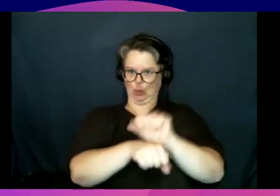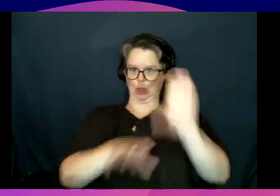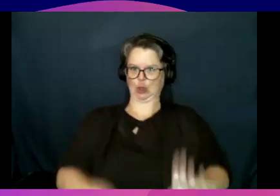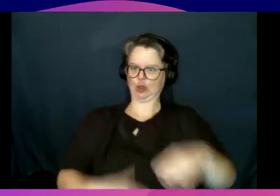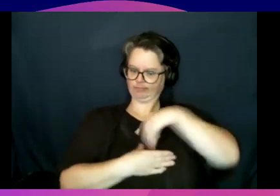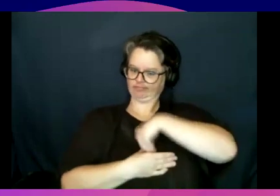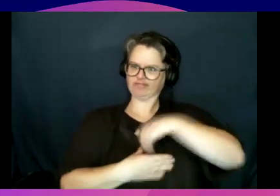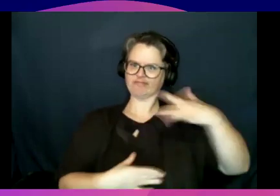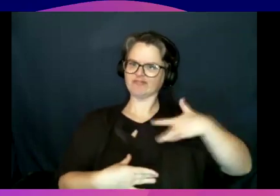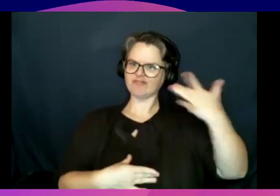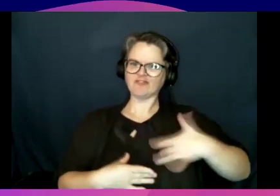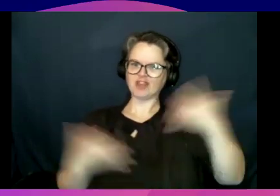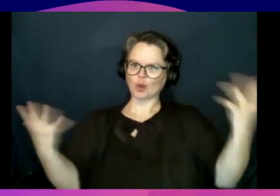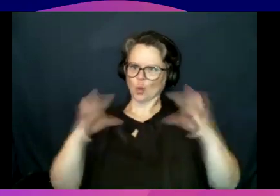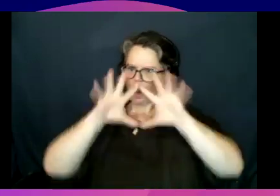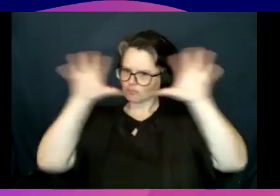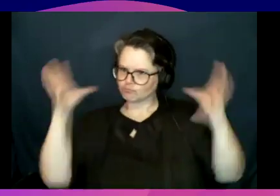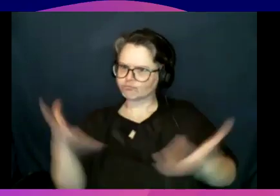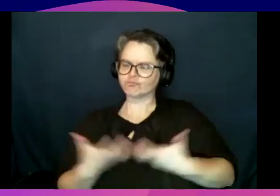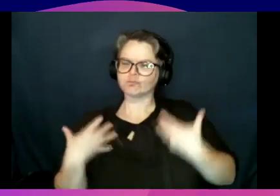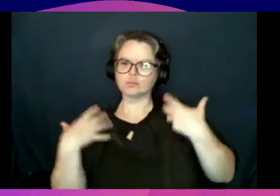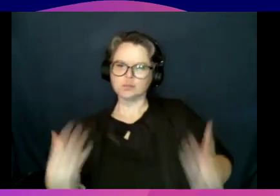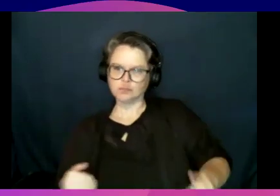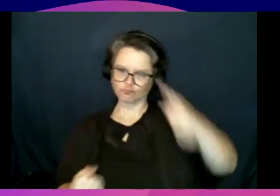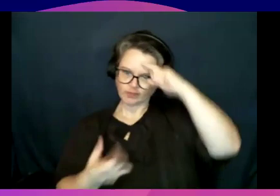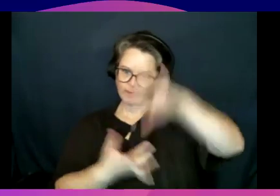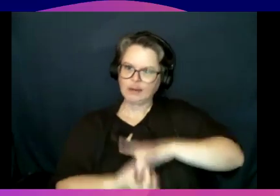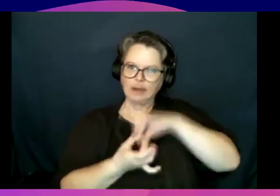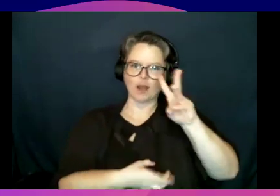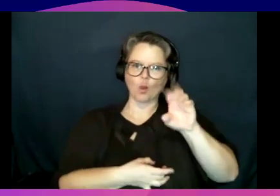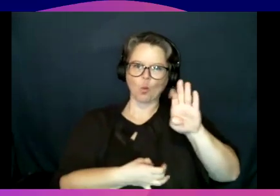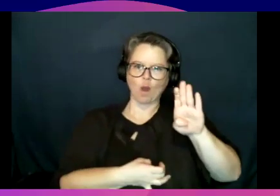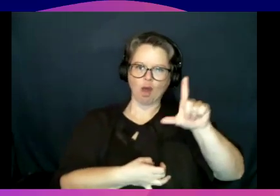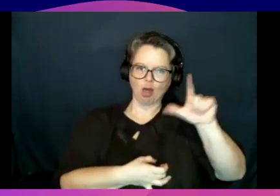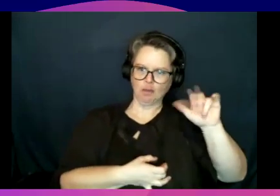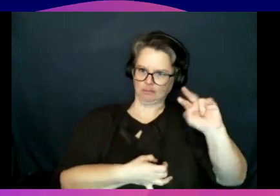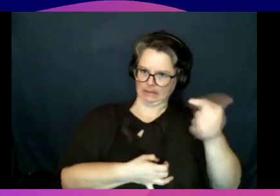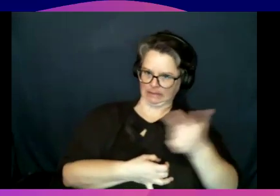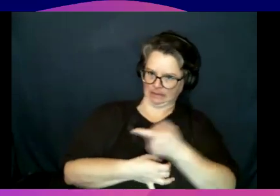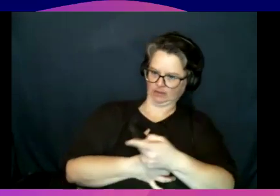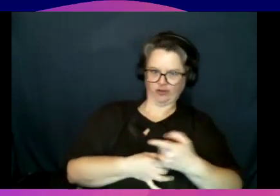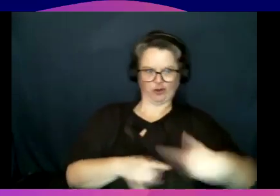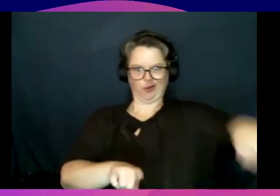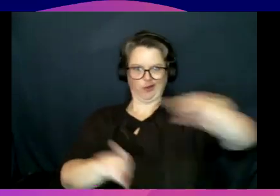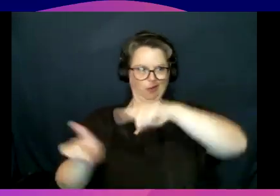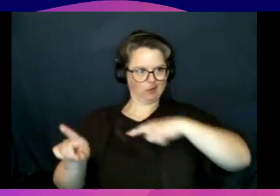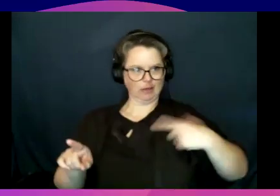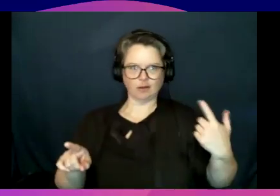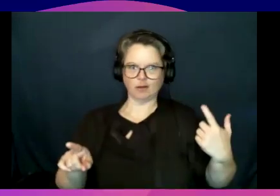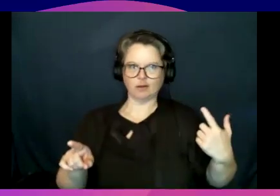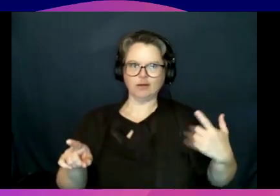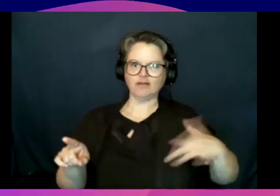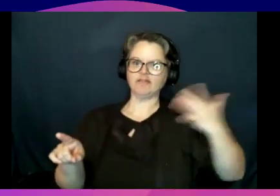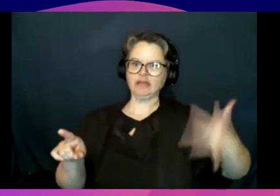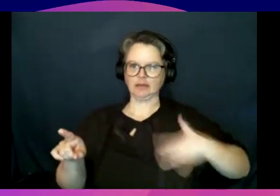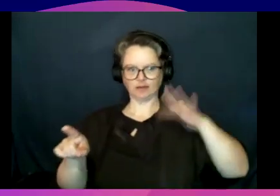made recommendations on what we need to do to improve working conditions. So we put this together just to show how much